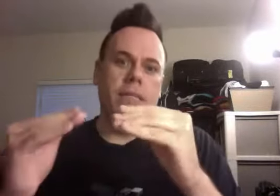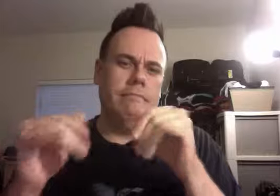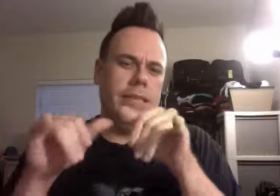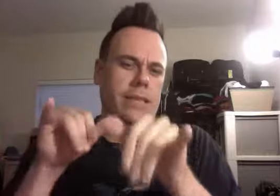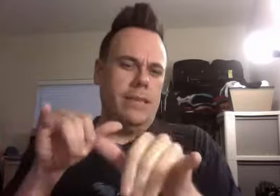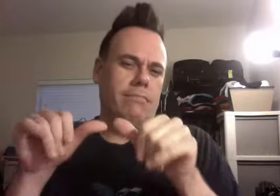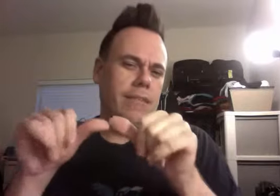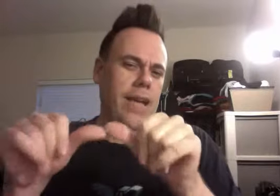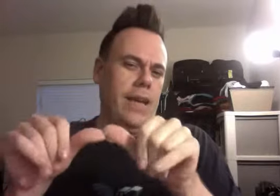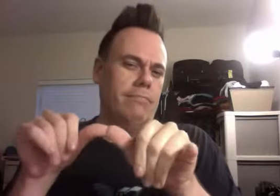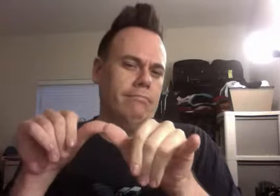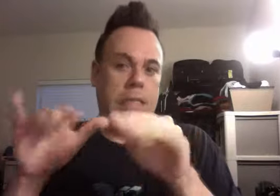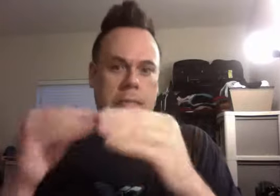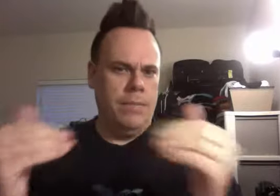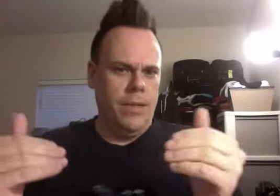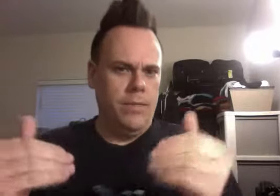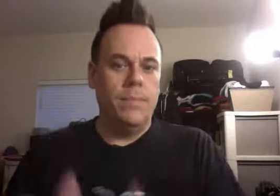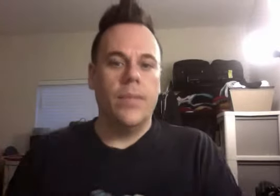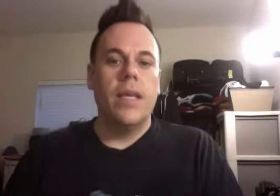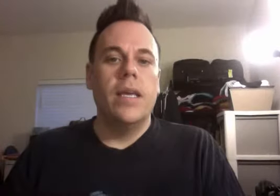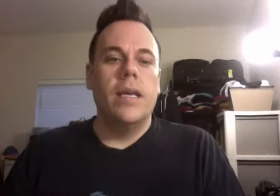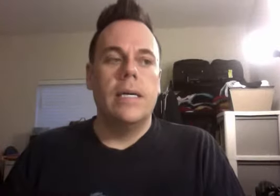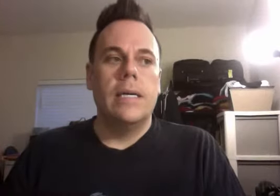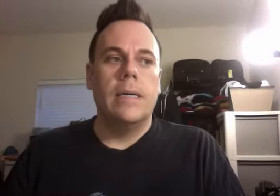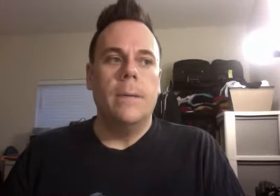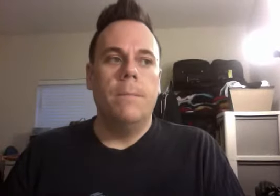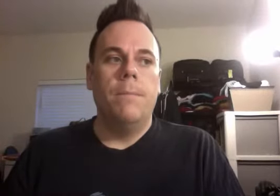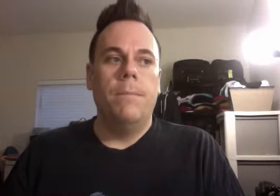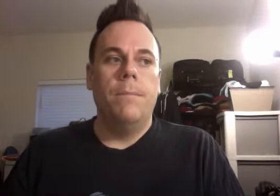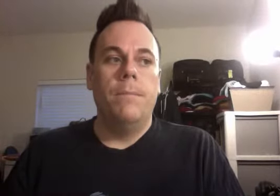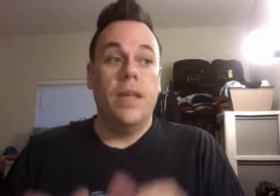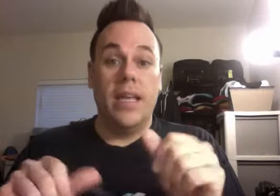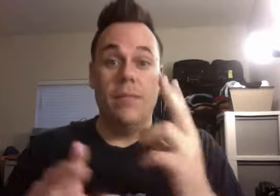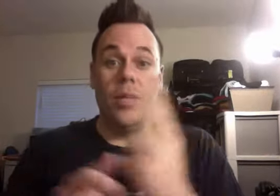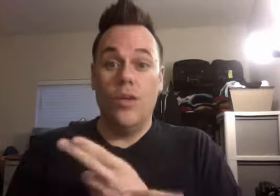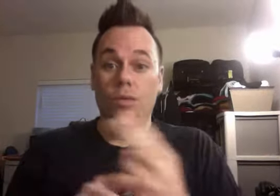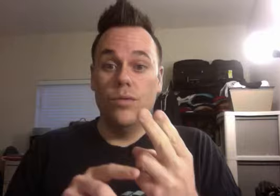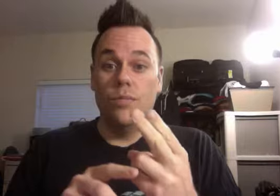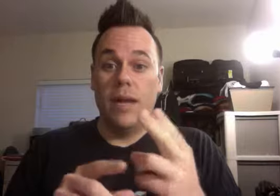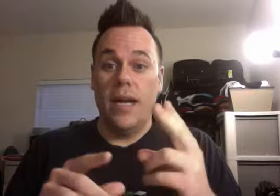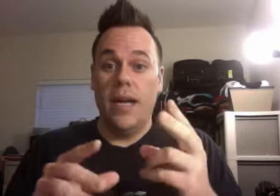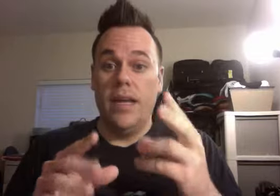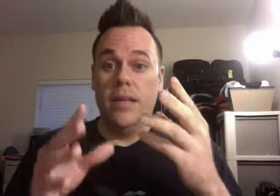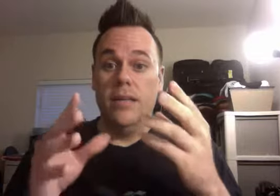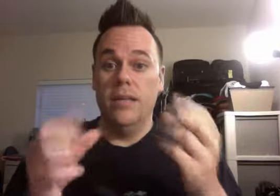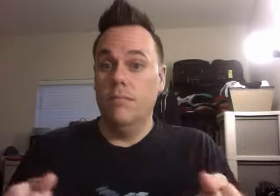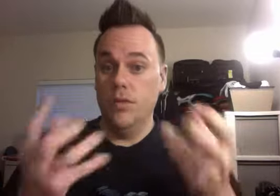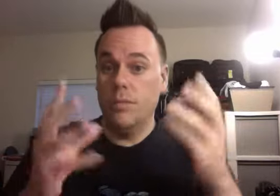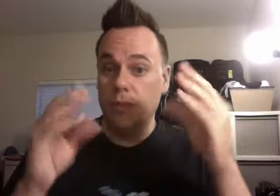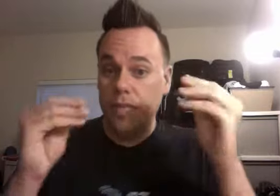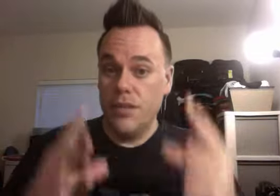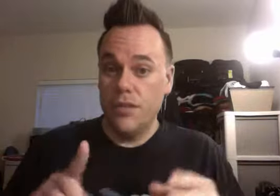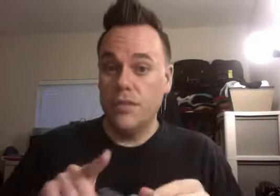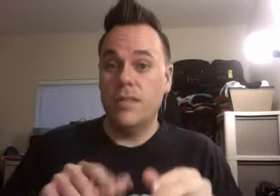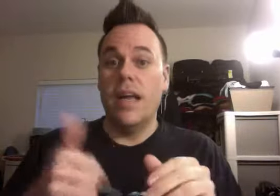they stay at the same level. Um, it can be used by multiple teachers. The